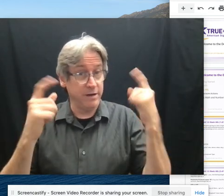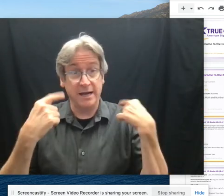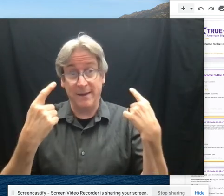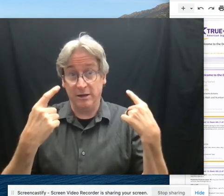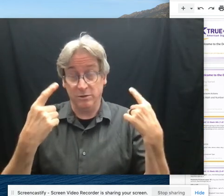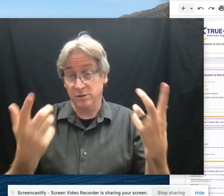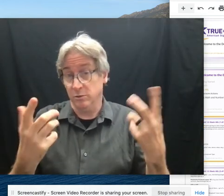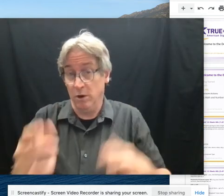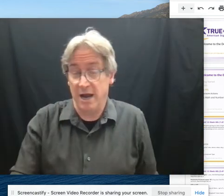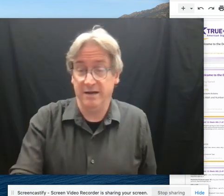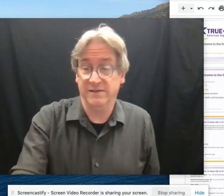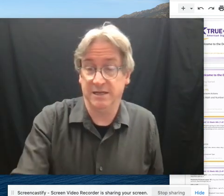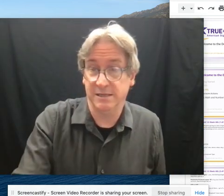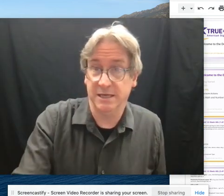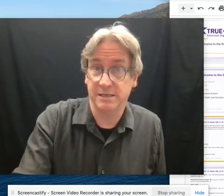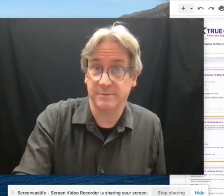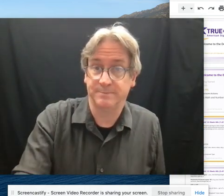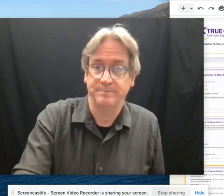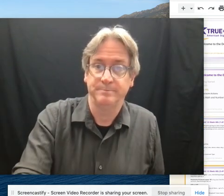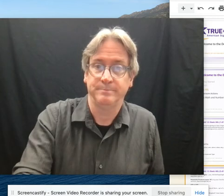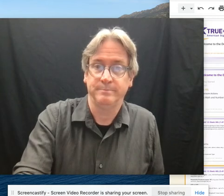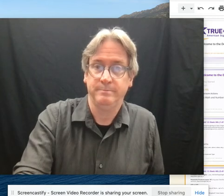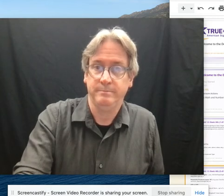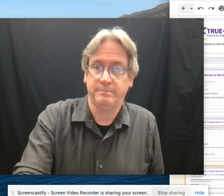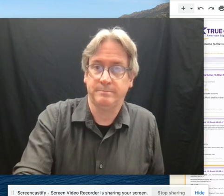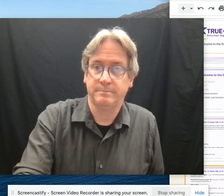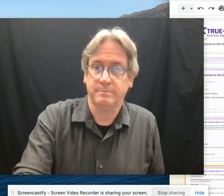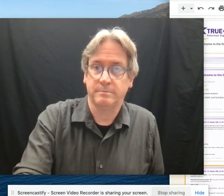the non-manuals, what kind of sentence it is.